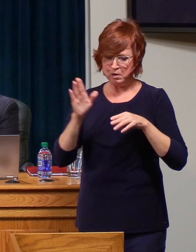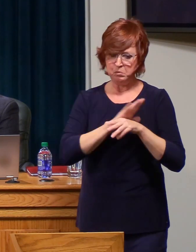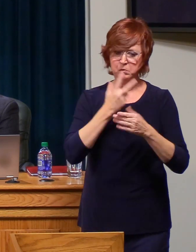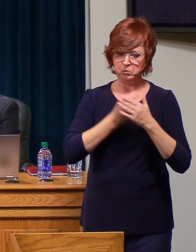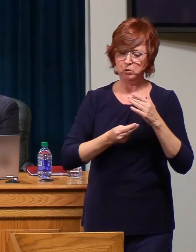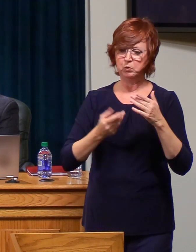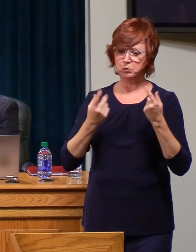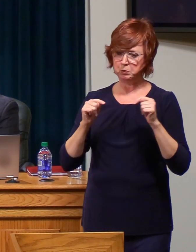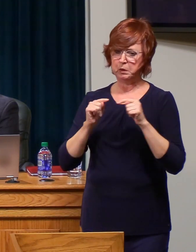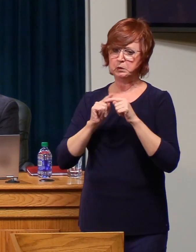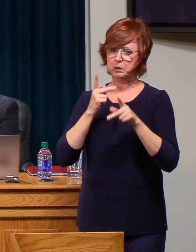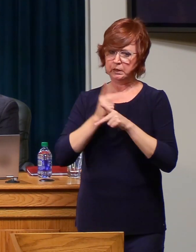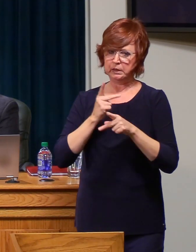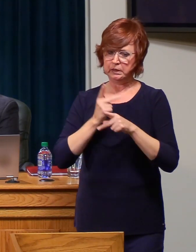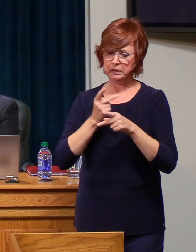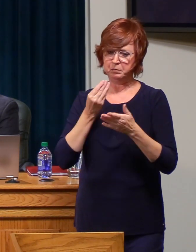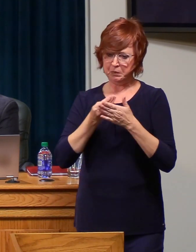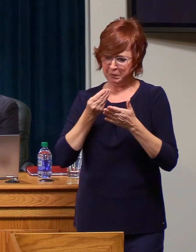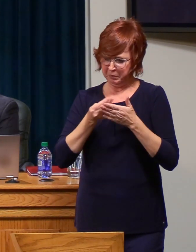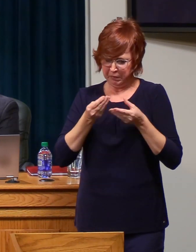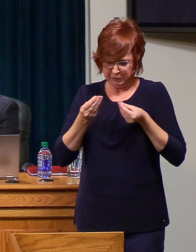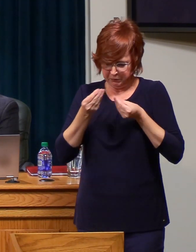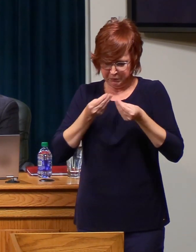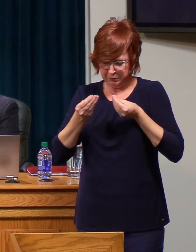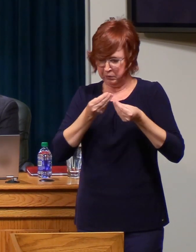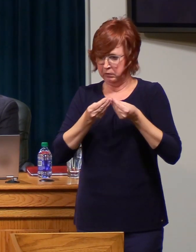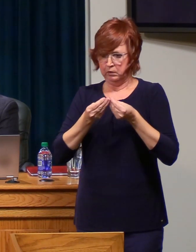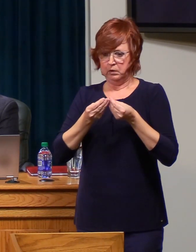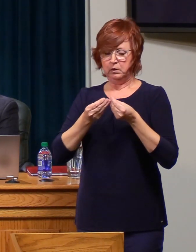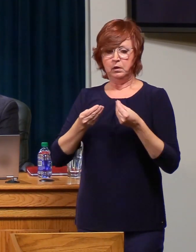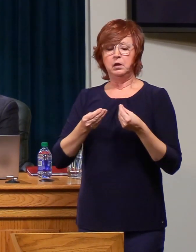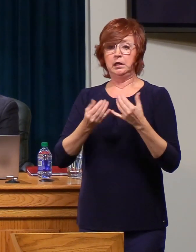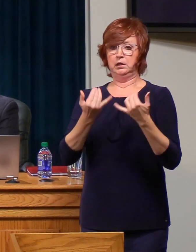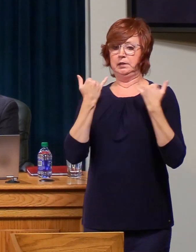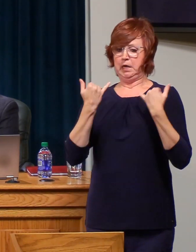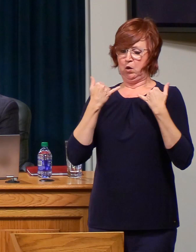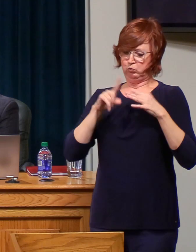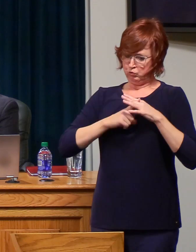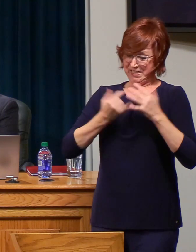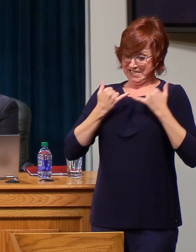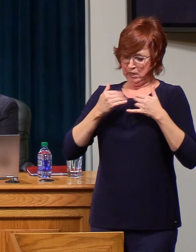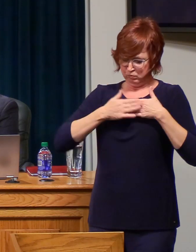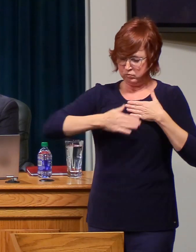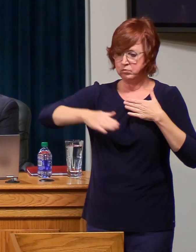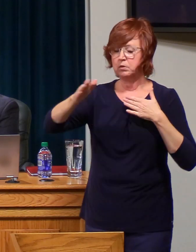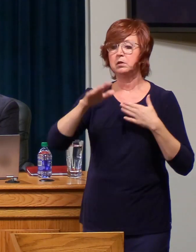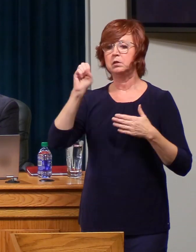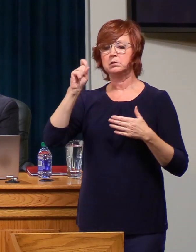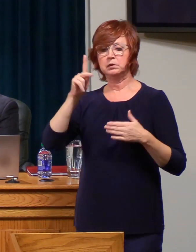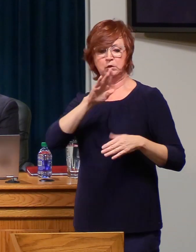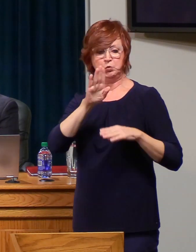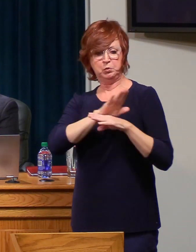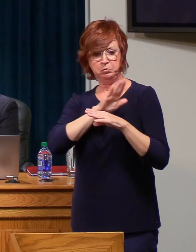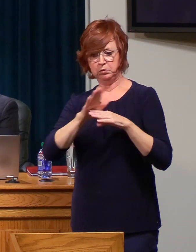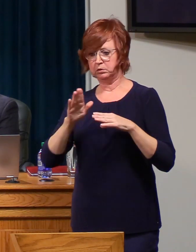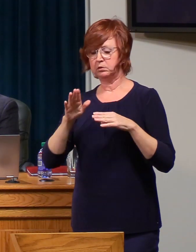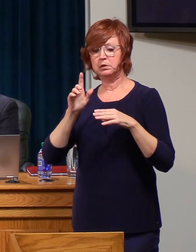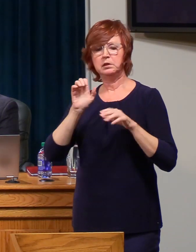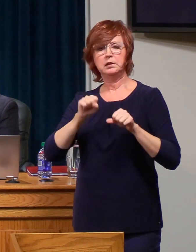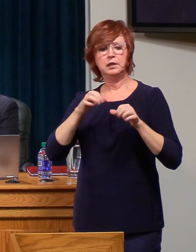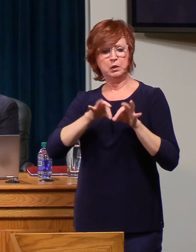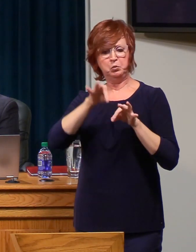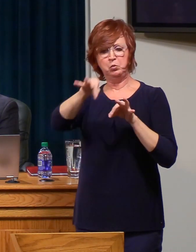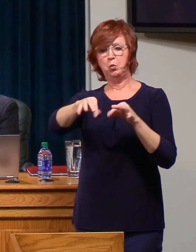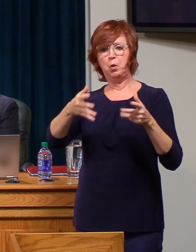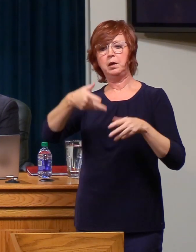possible. So effective immediately, Saskatchewan businesses will be able to defer their PST remittance to